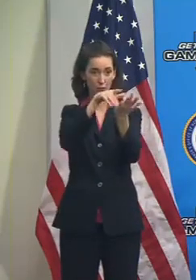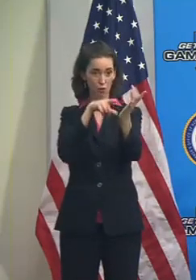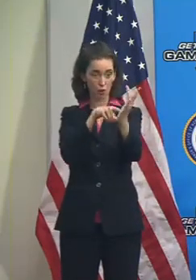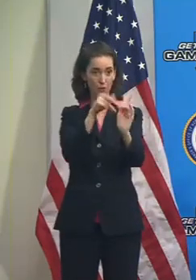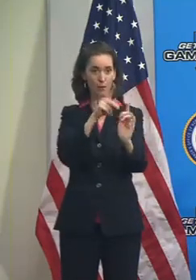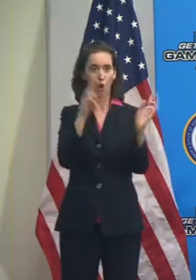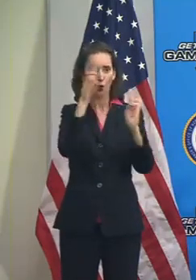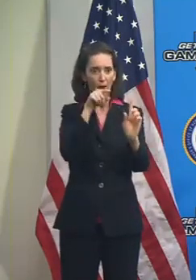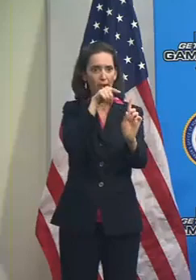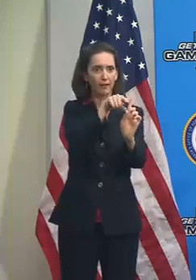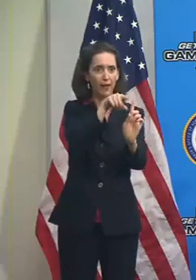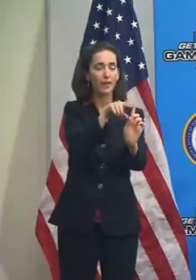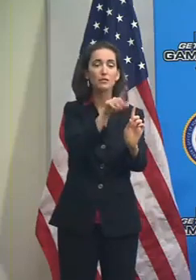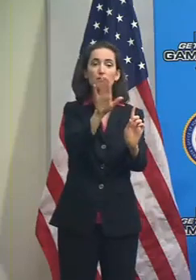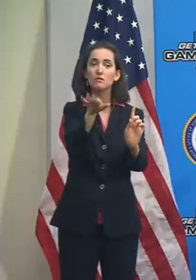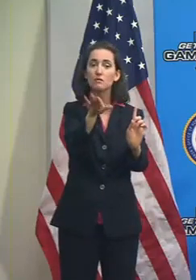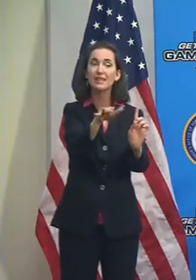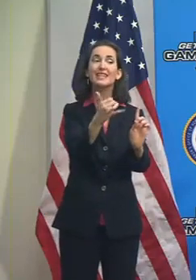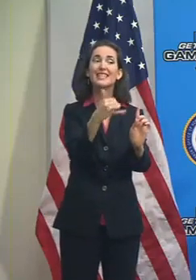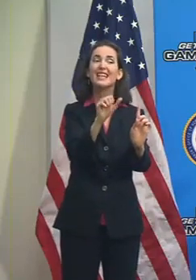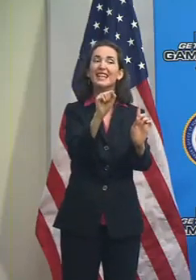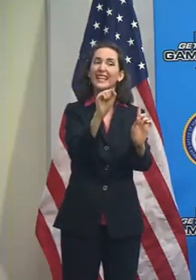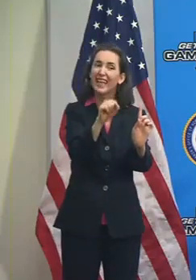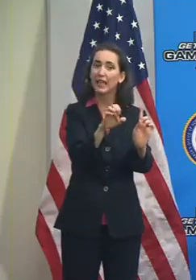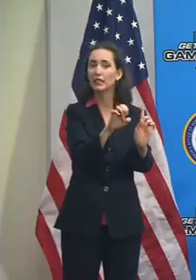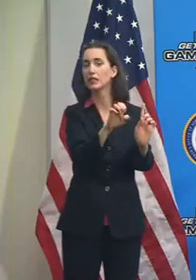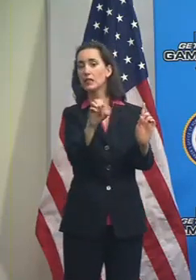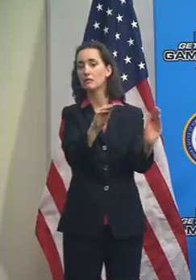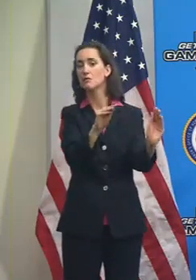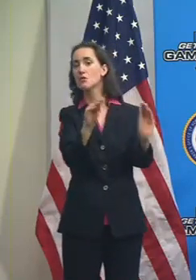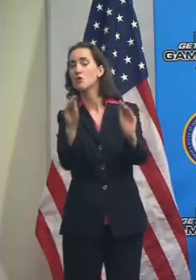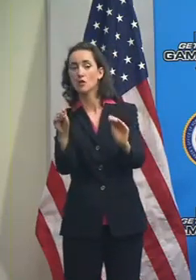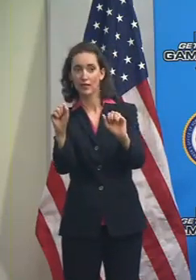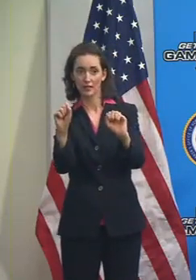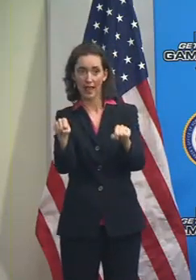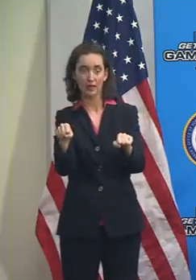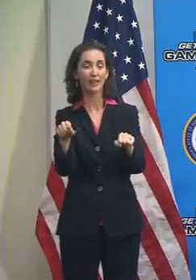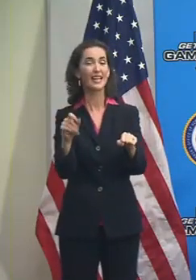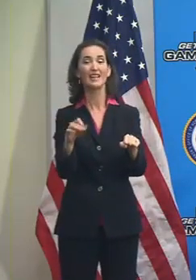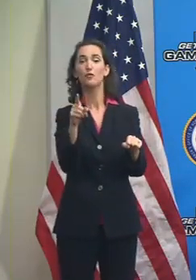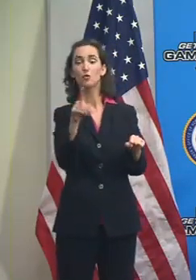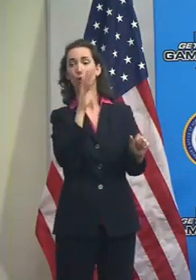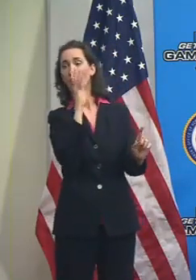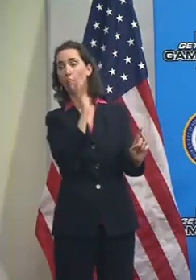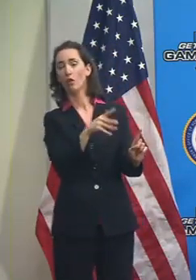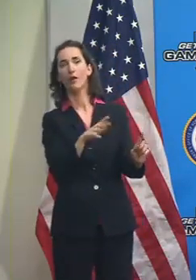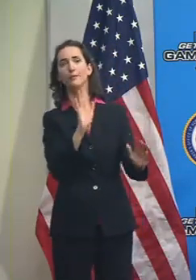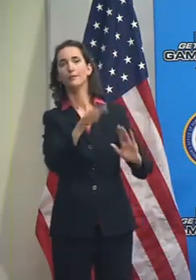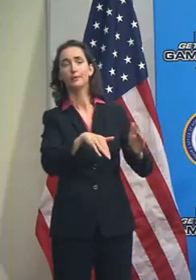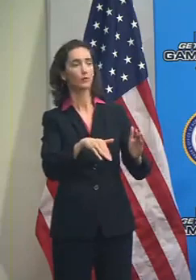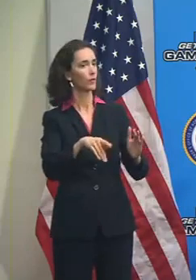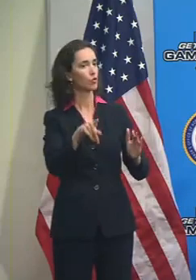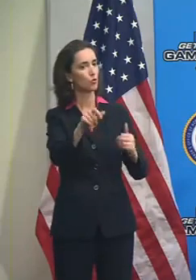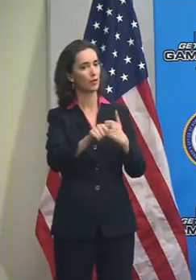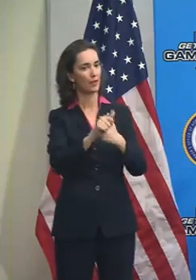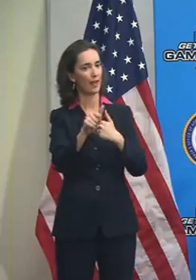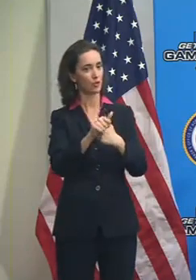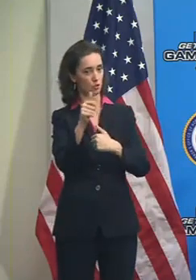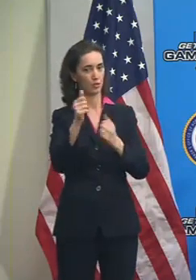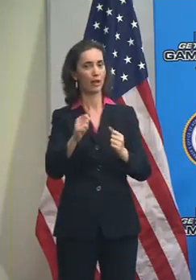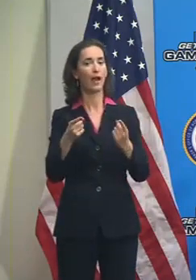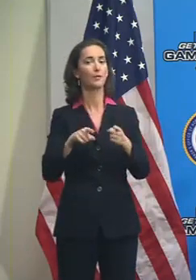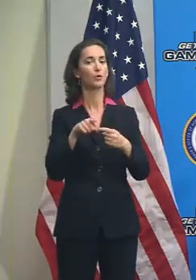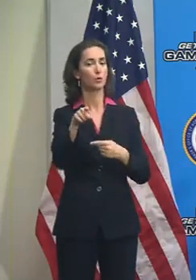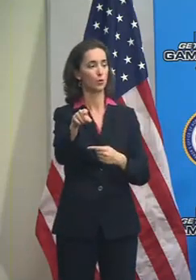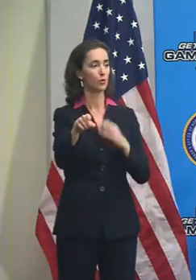err to the east, you're putting yourself possibly at risk because, again, this is something that we see over and over again